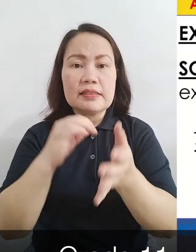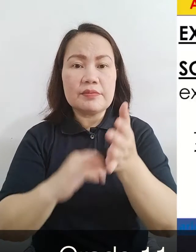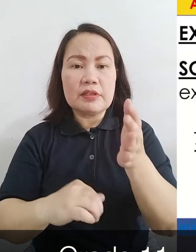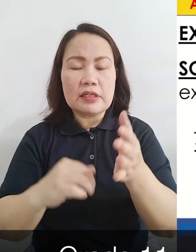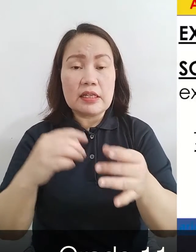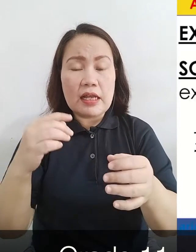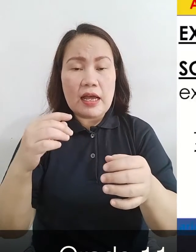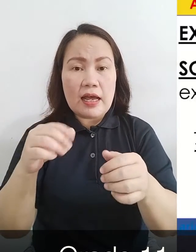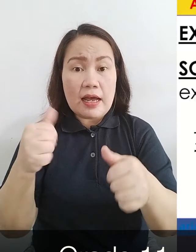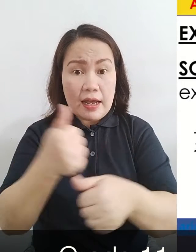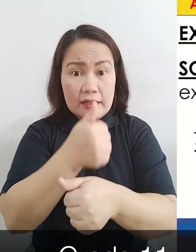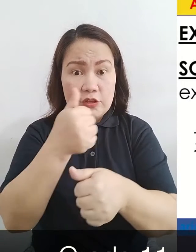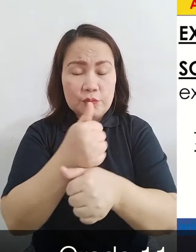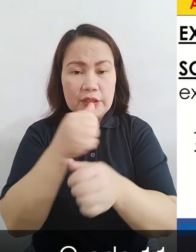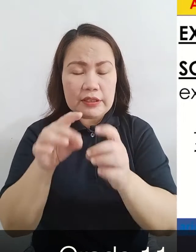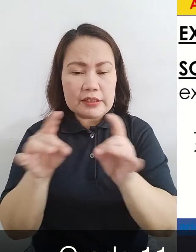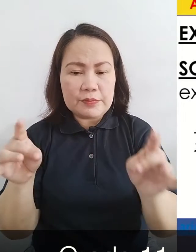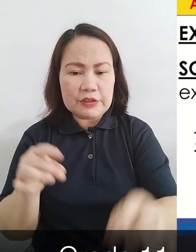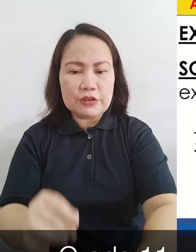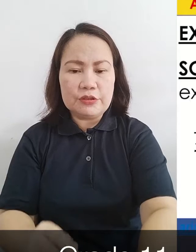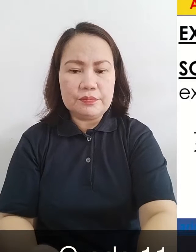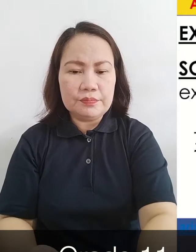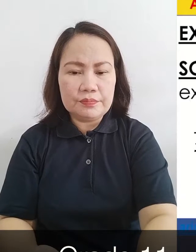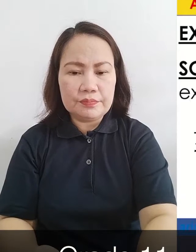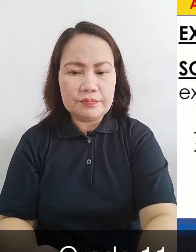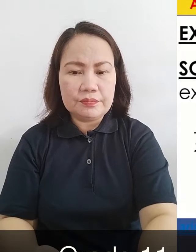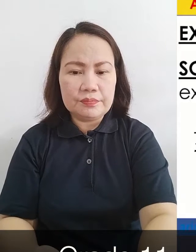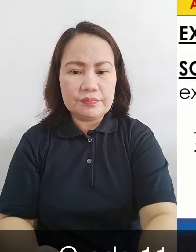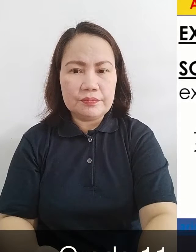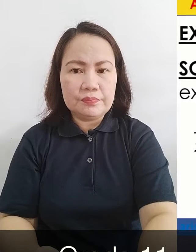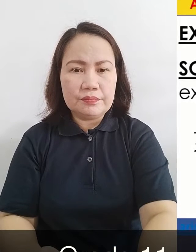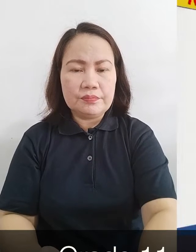subtracting algebraic expression.